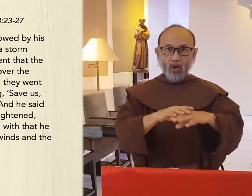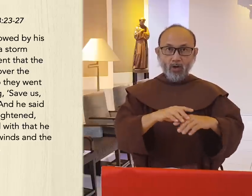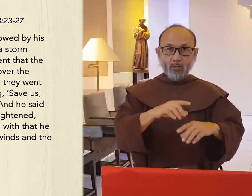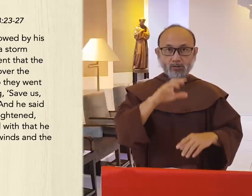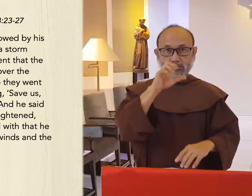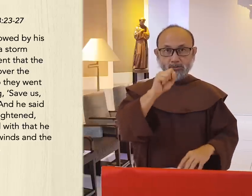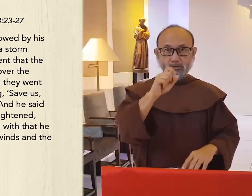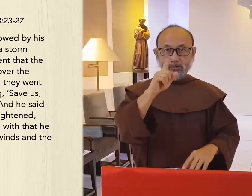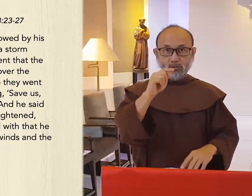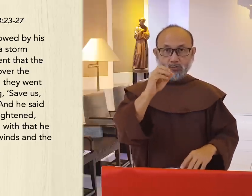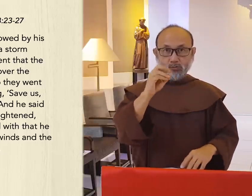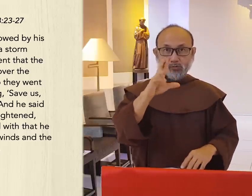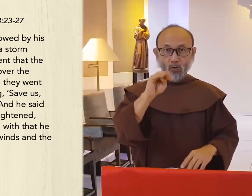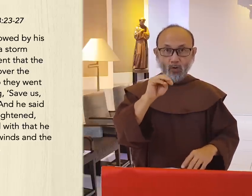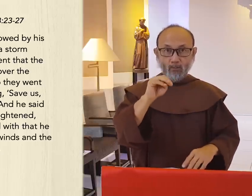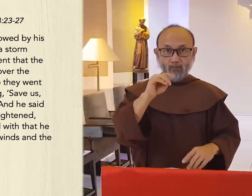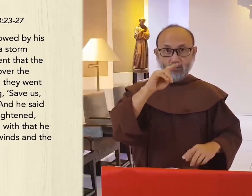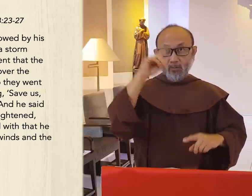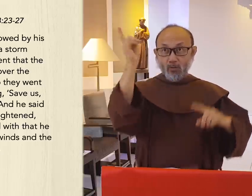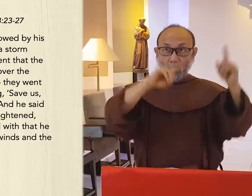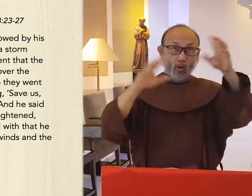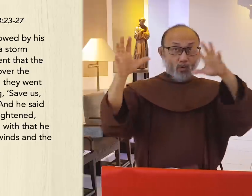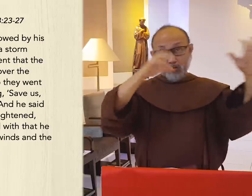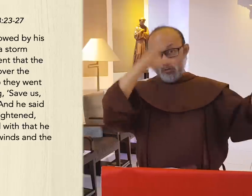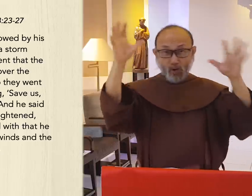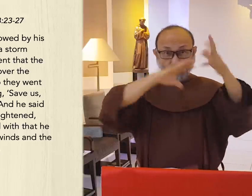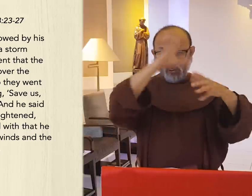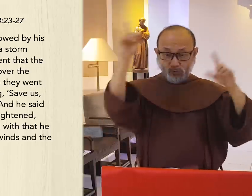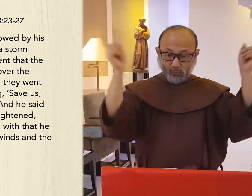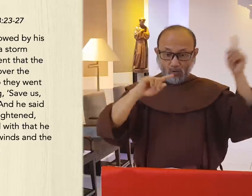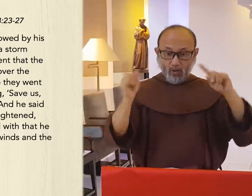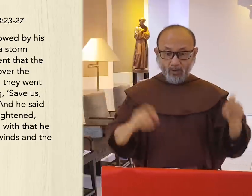Without warning, a storm broke over the lake,